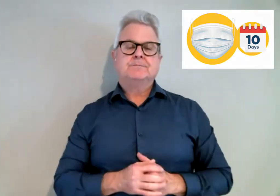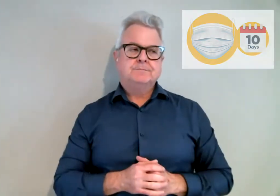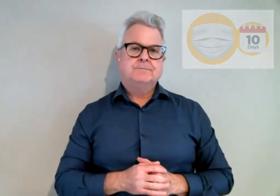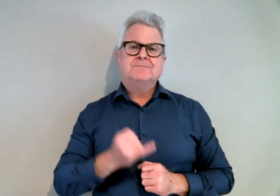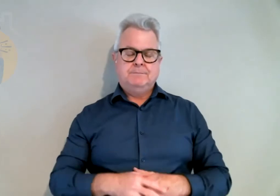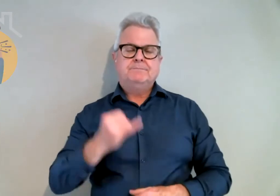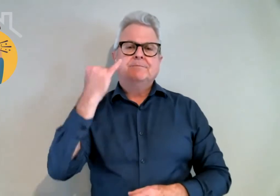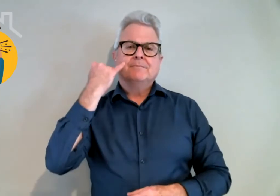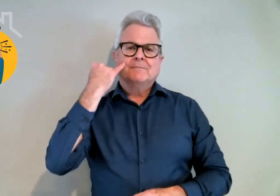time.